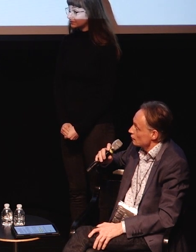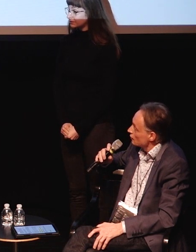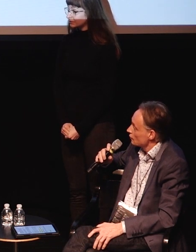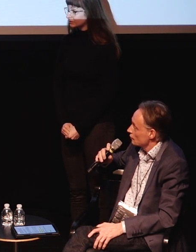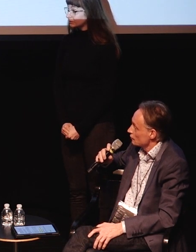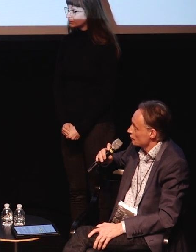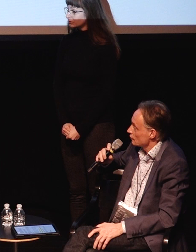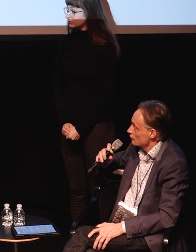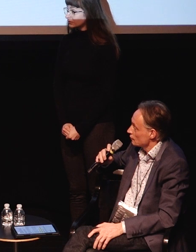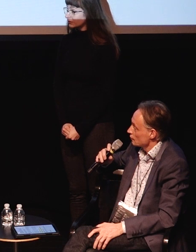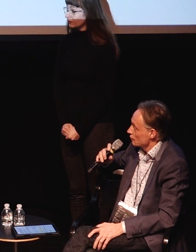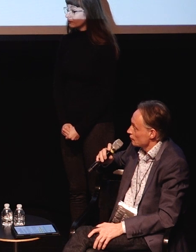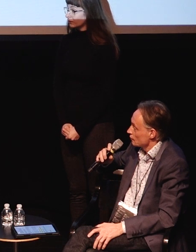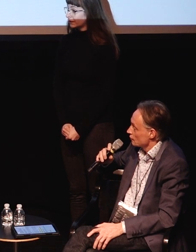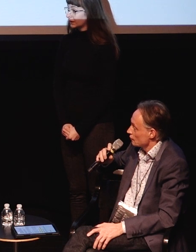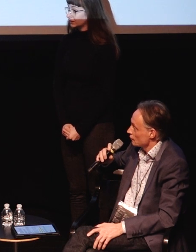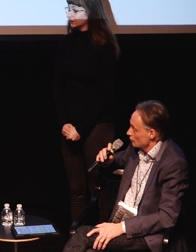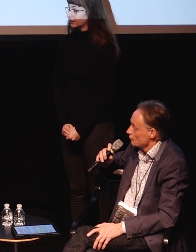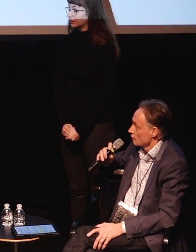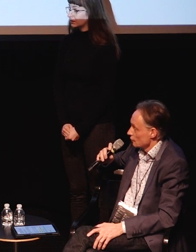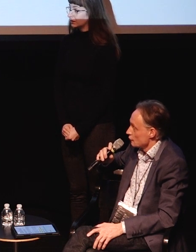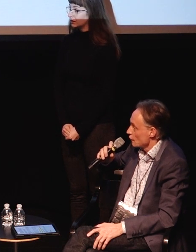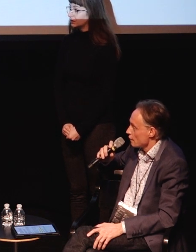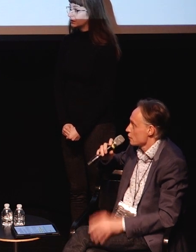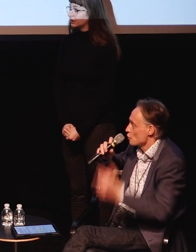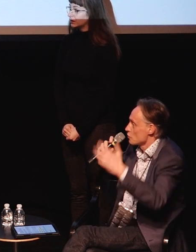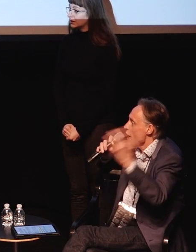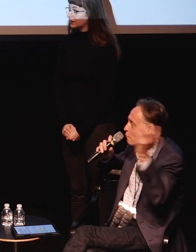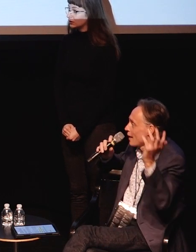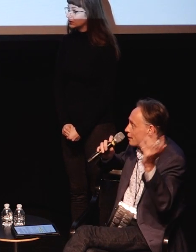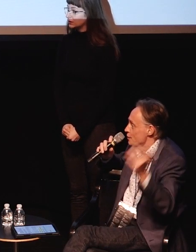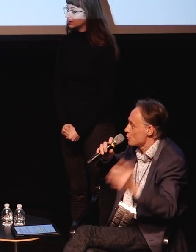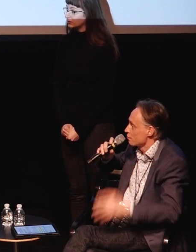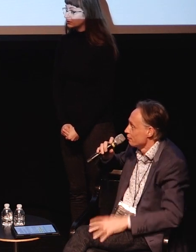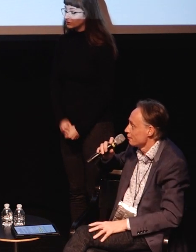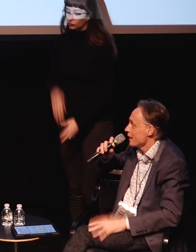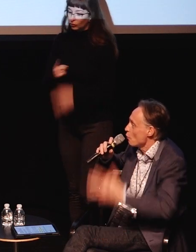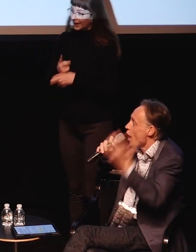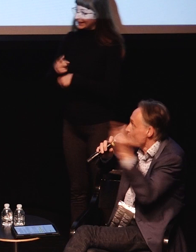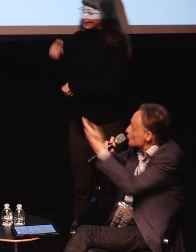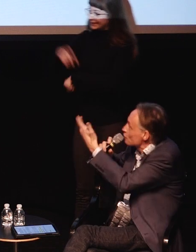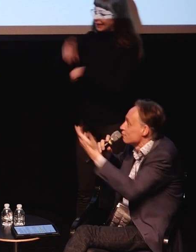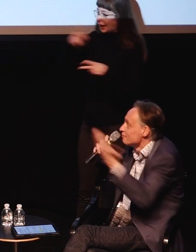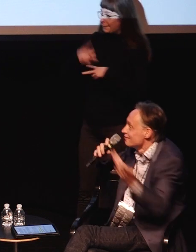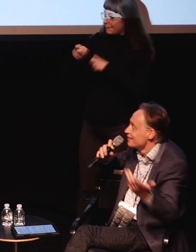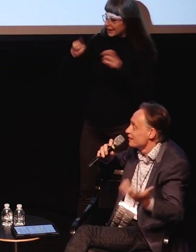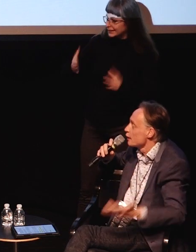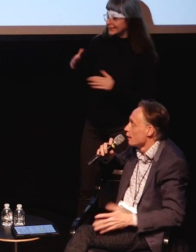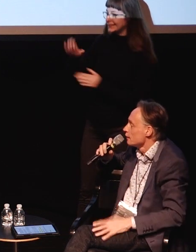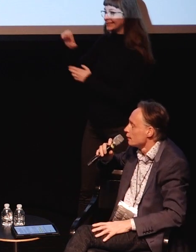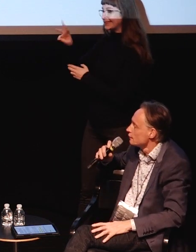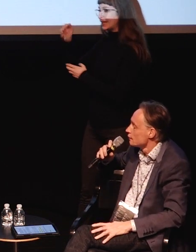99% of little people characters weren't even human beings on movies. Right. Time bandits, Ewoks. There's